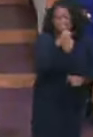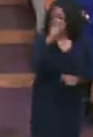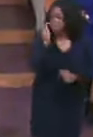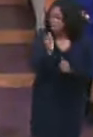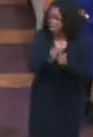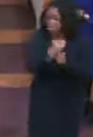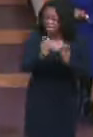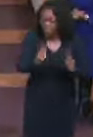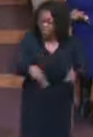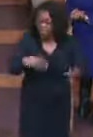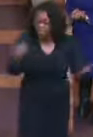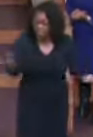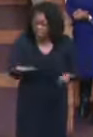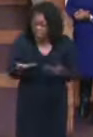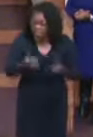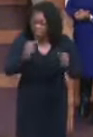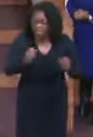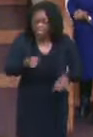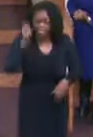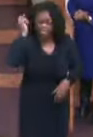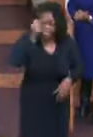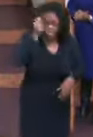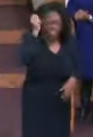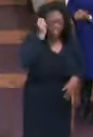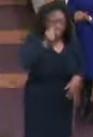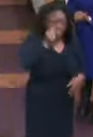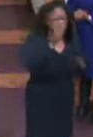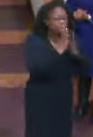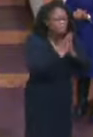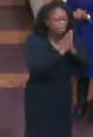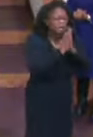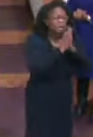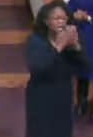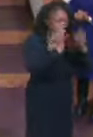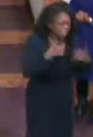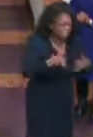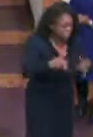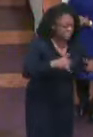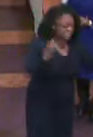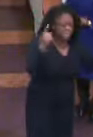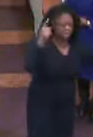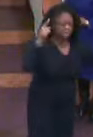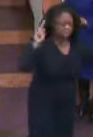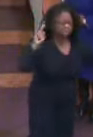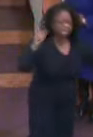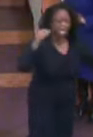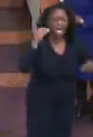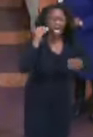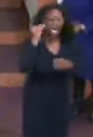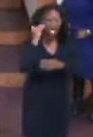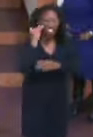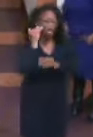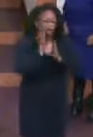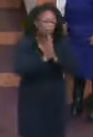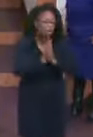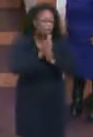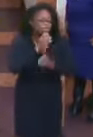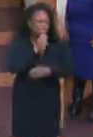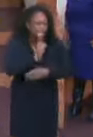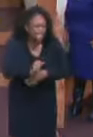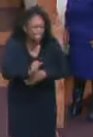here that will testify prayer still works? I know it's ancient. I know